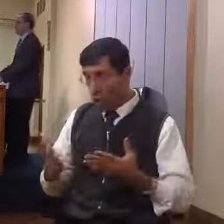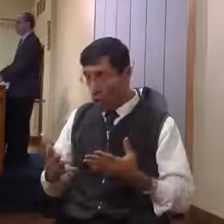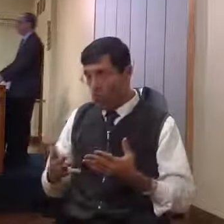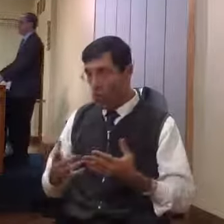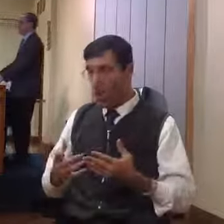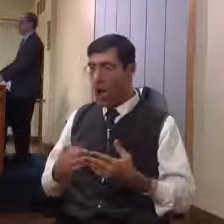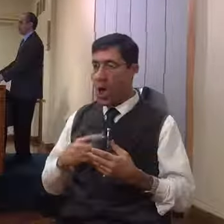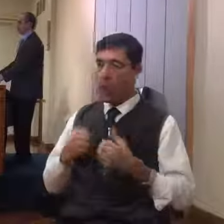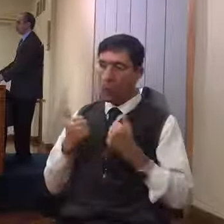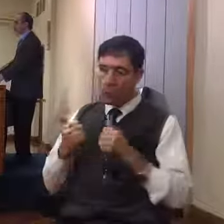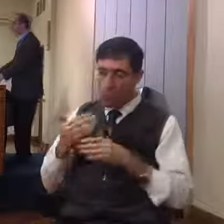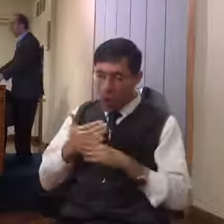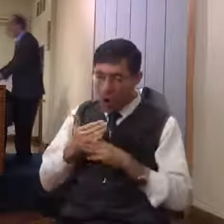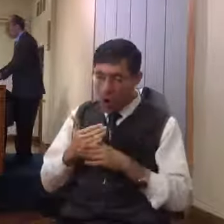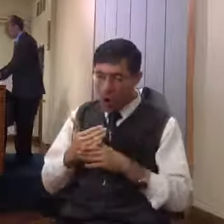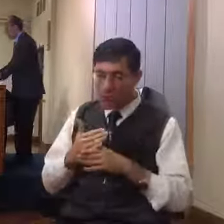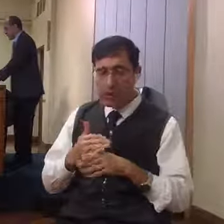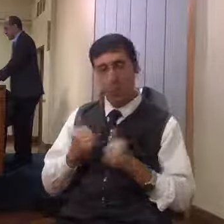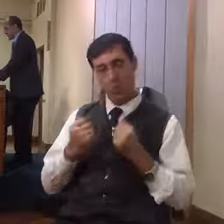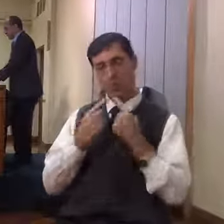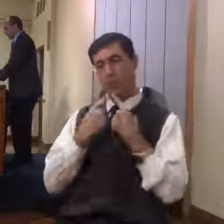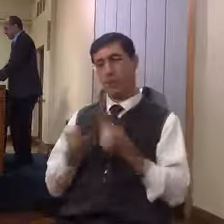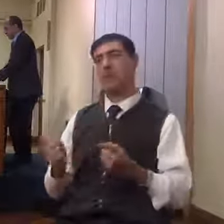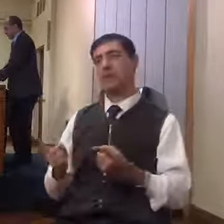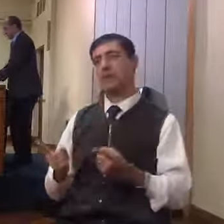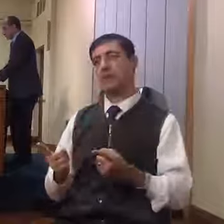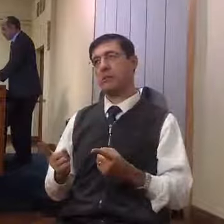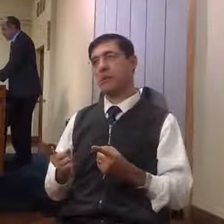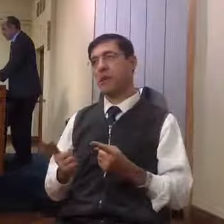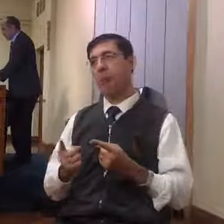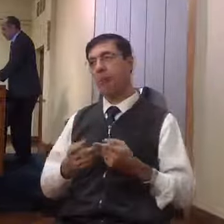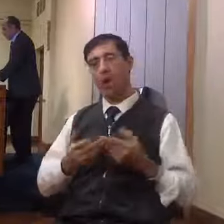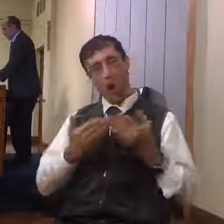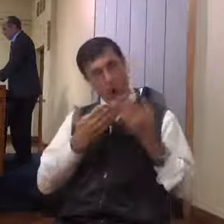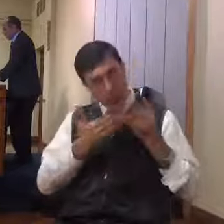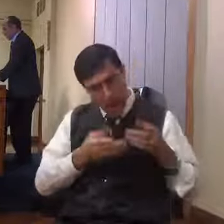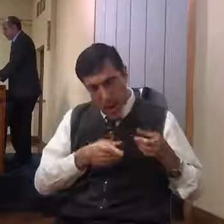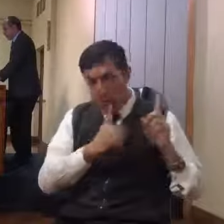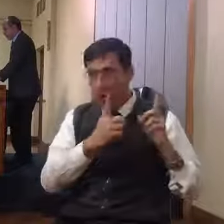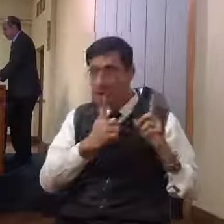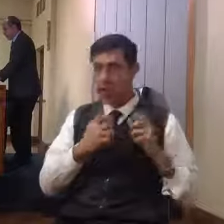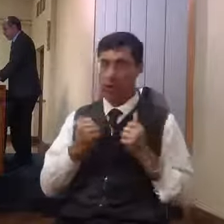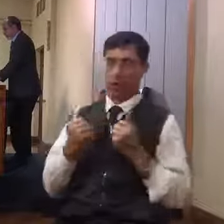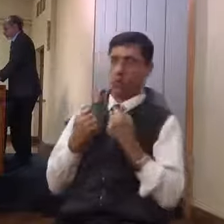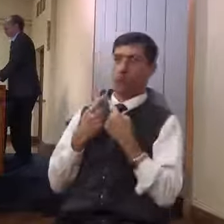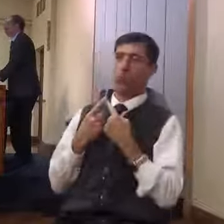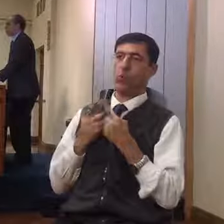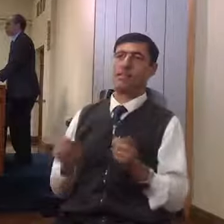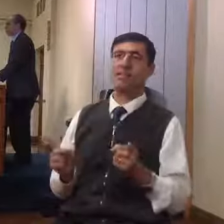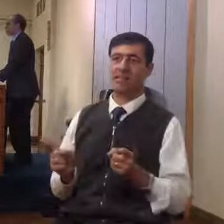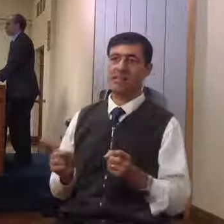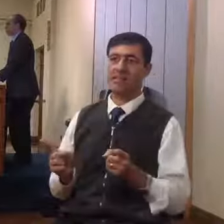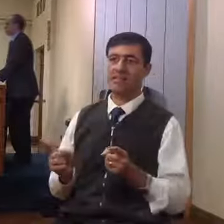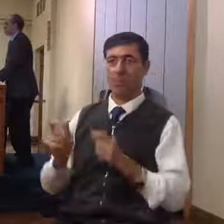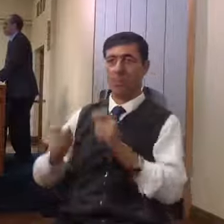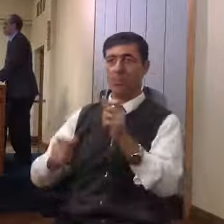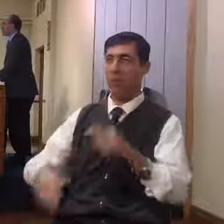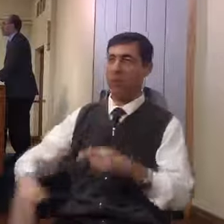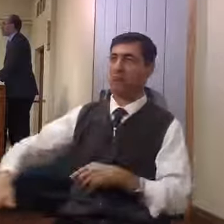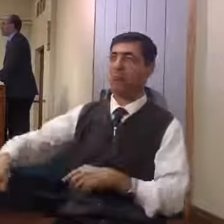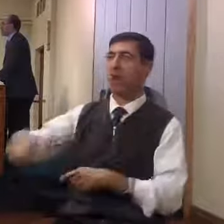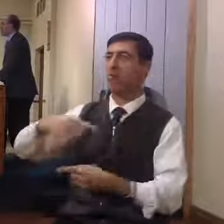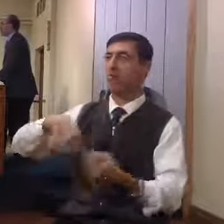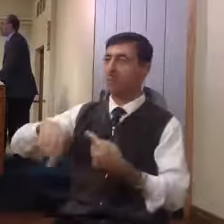big difference. So that's why there is no liberty outside the Lord Jesus Christ. In